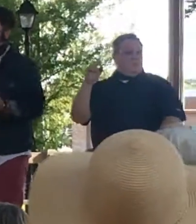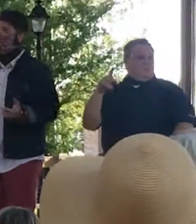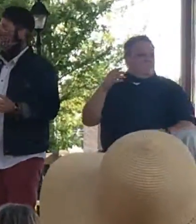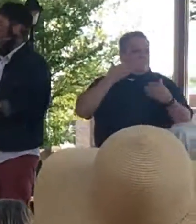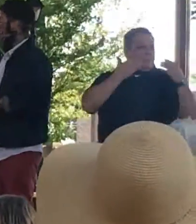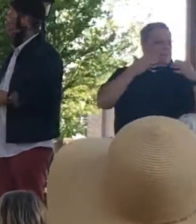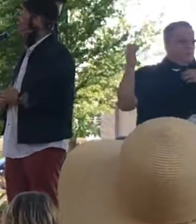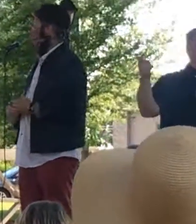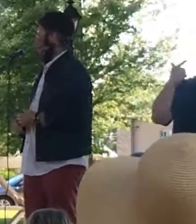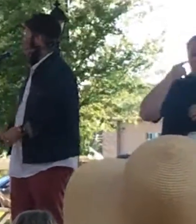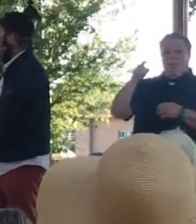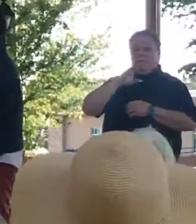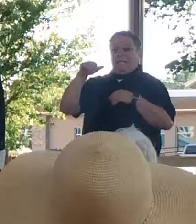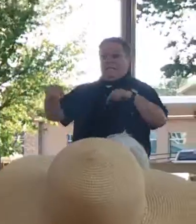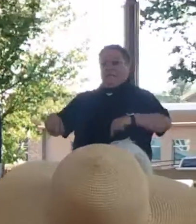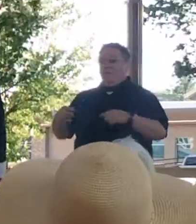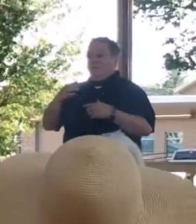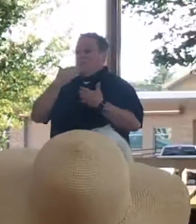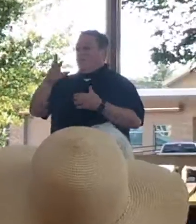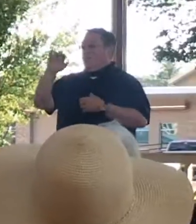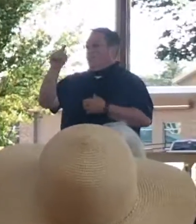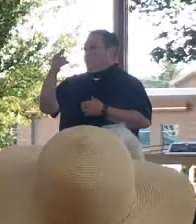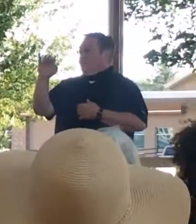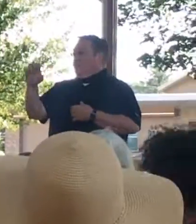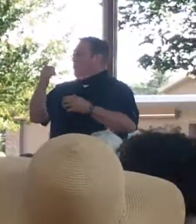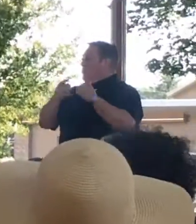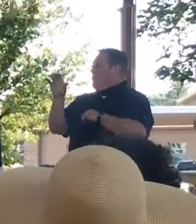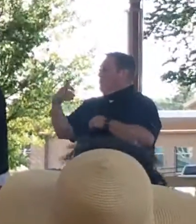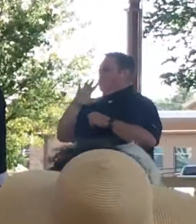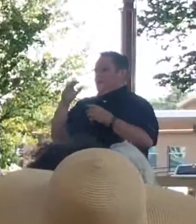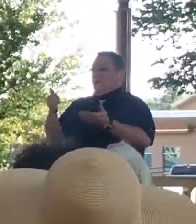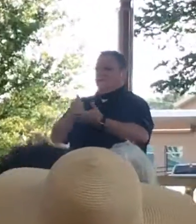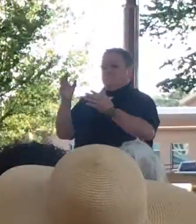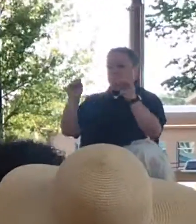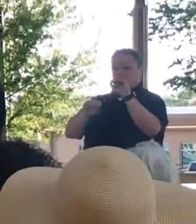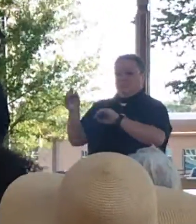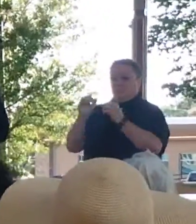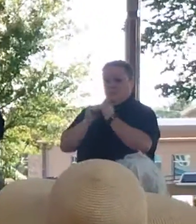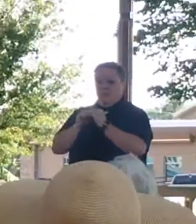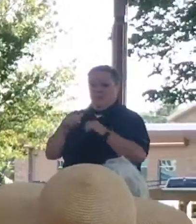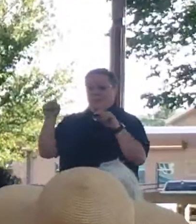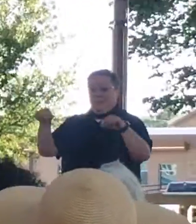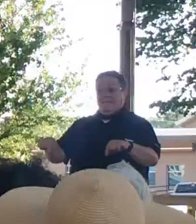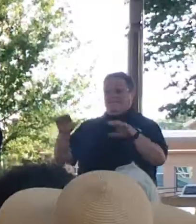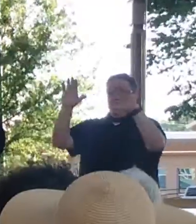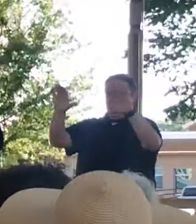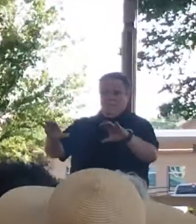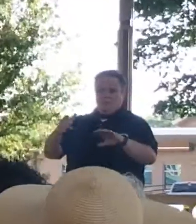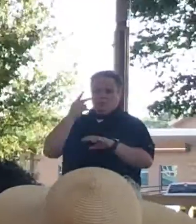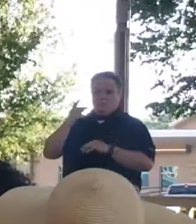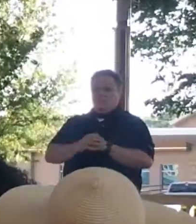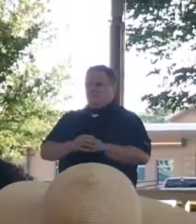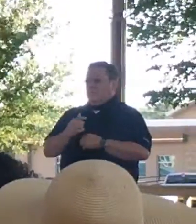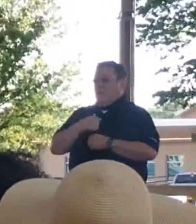Thank you guys all for being here. Thank you, Ruthie, and everyone else who helped put this together. This is incredible to see.